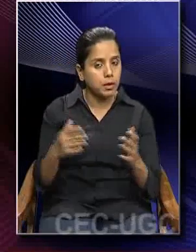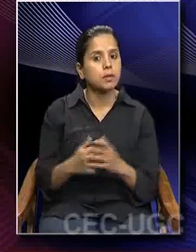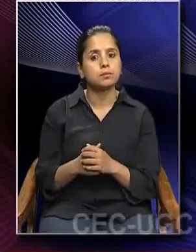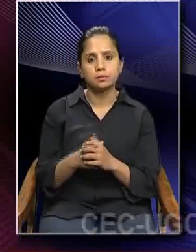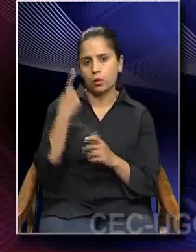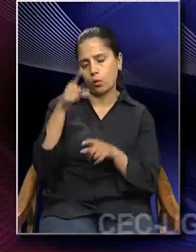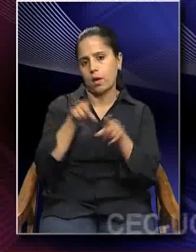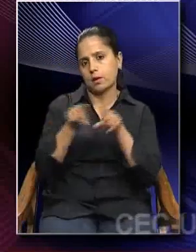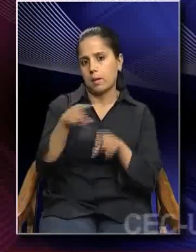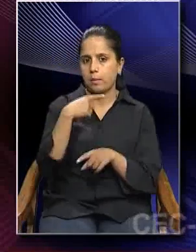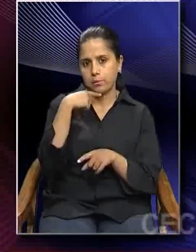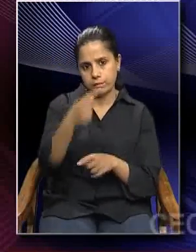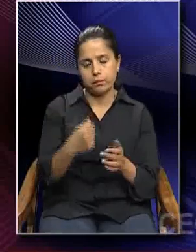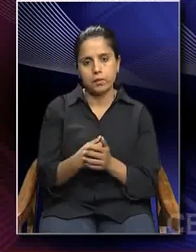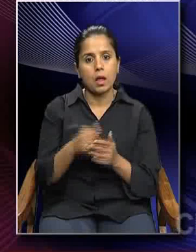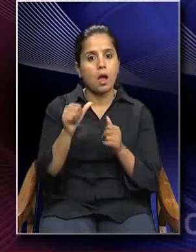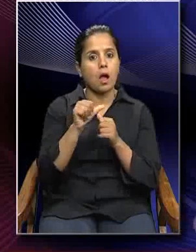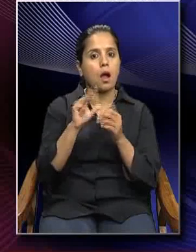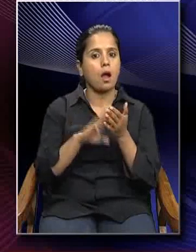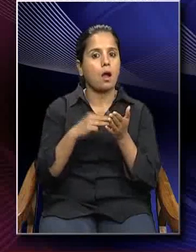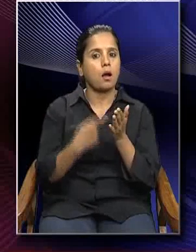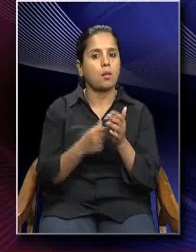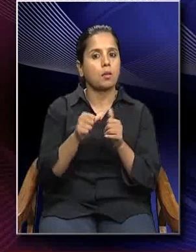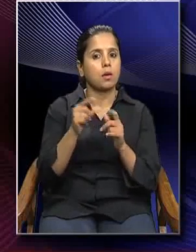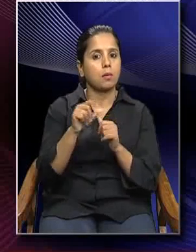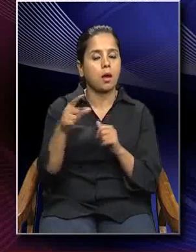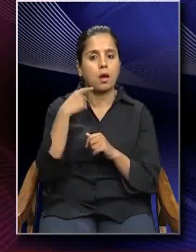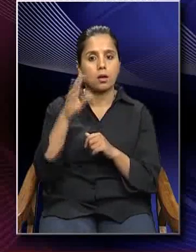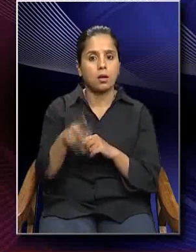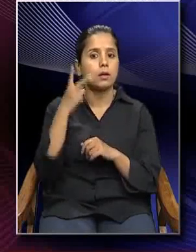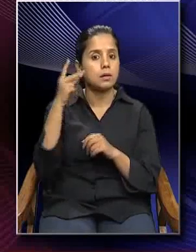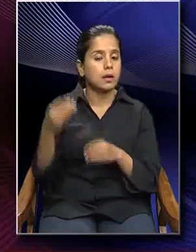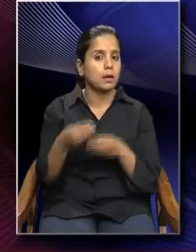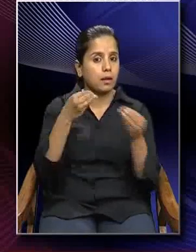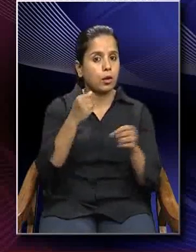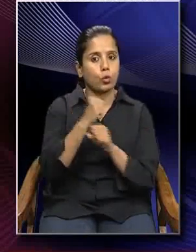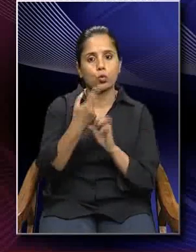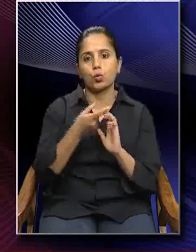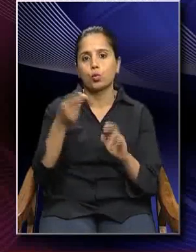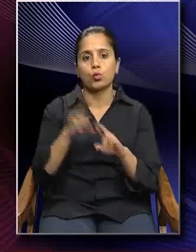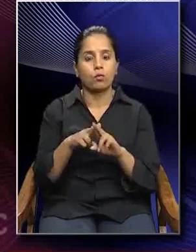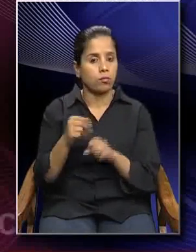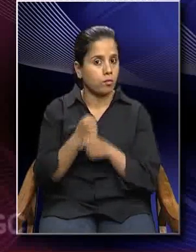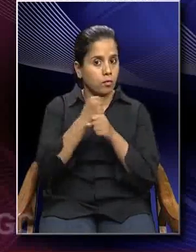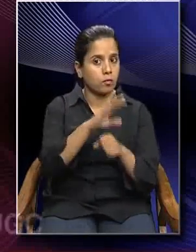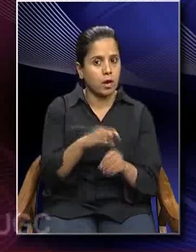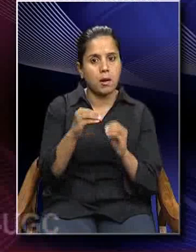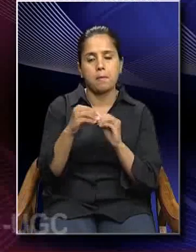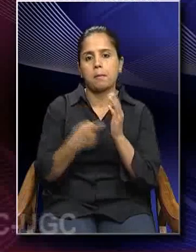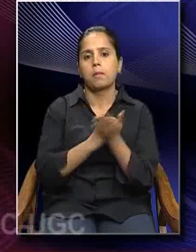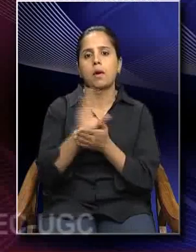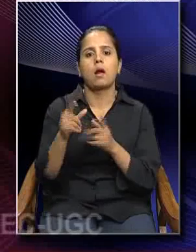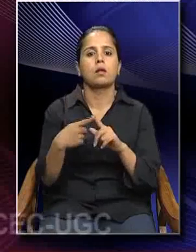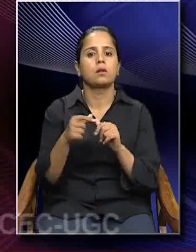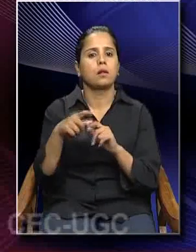For example, Amrapali gifted a groove which is mentioned in Brahatakalpa